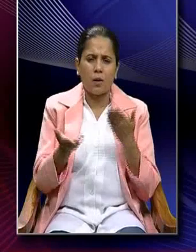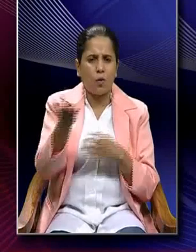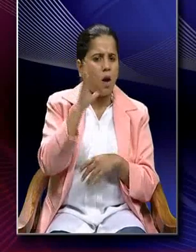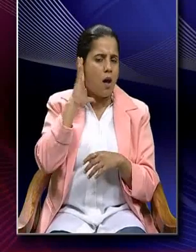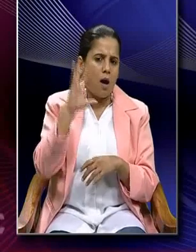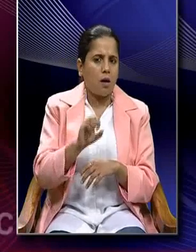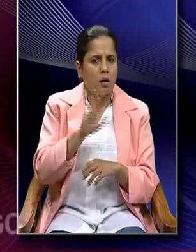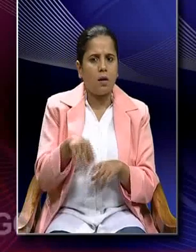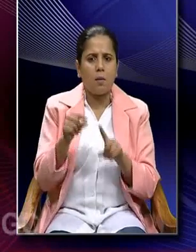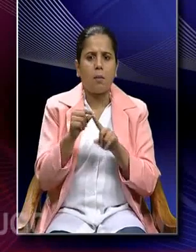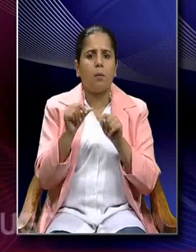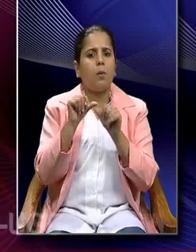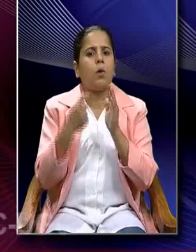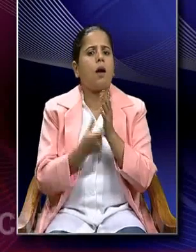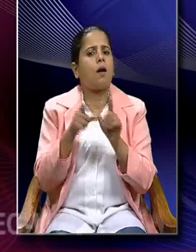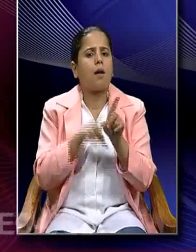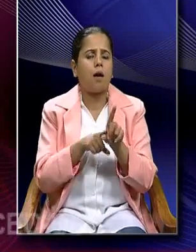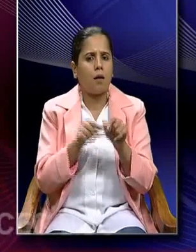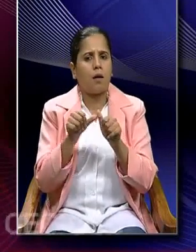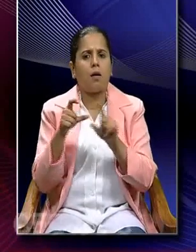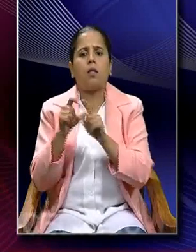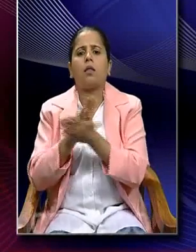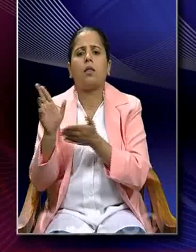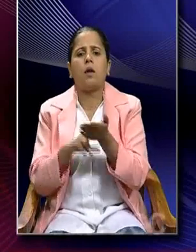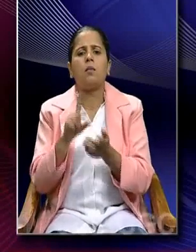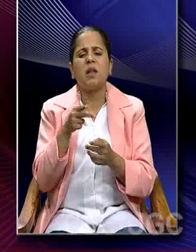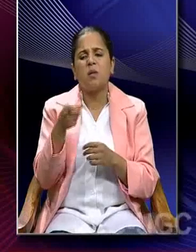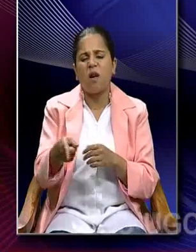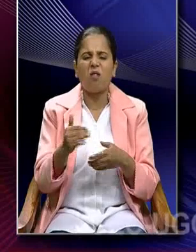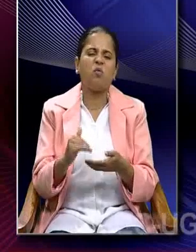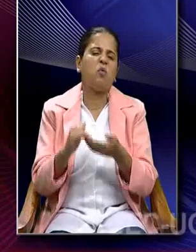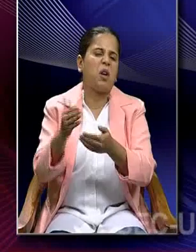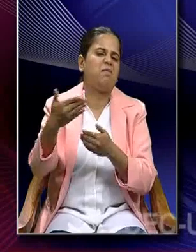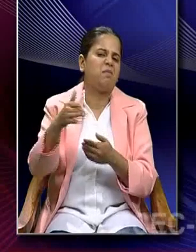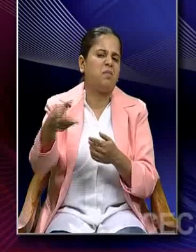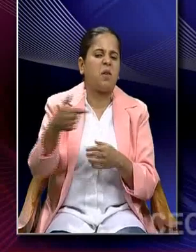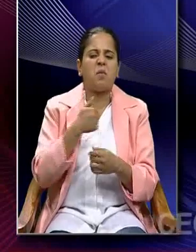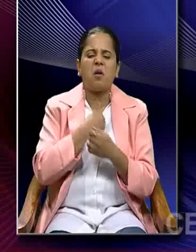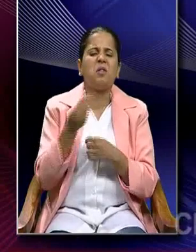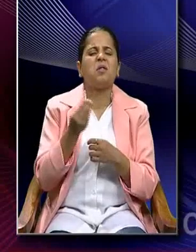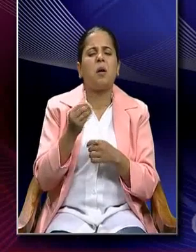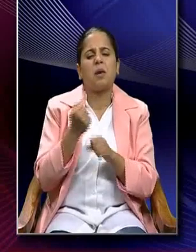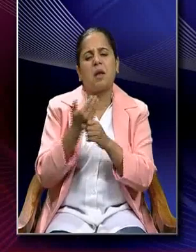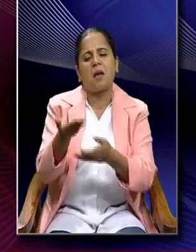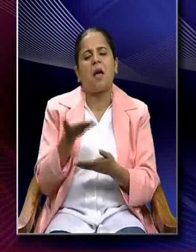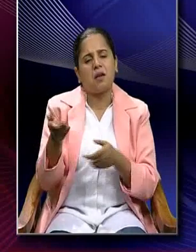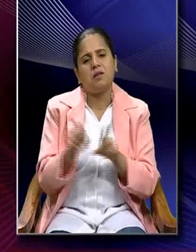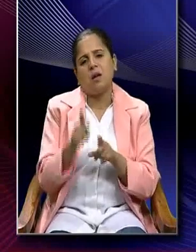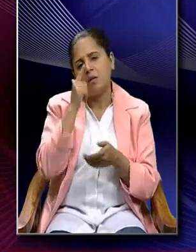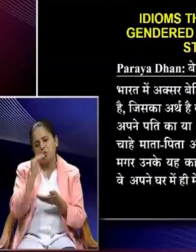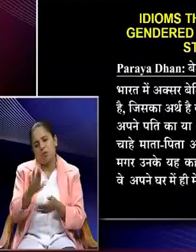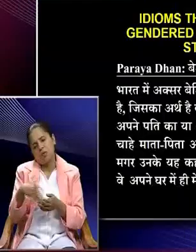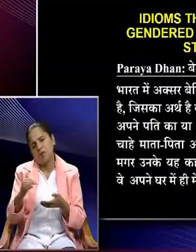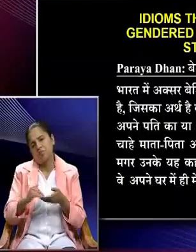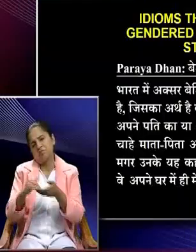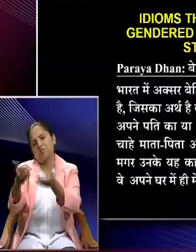word paraya dhan, that she belongs to someone else. She will go away, kuch dino ka mehman. She is a guest